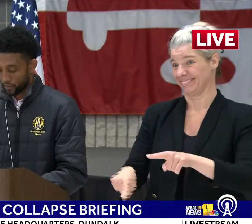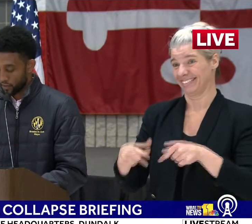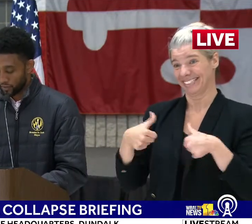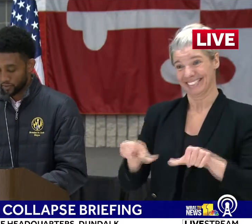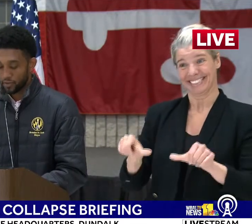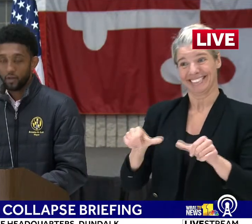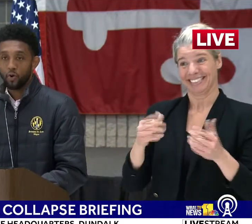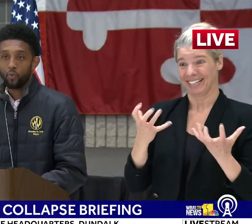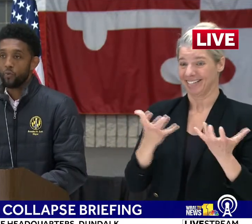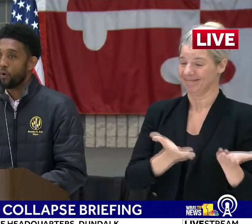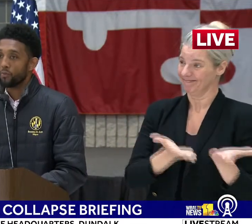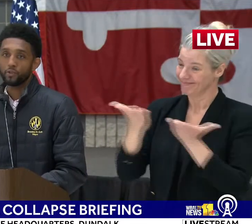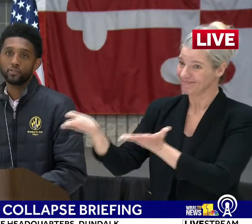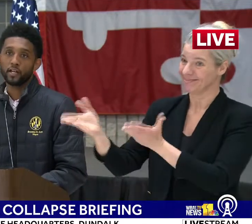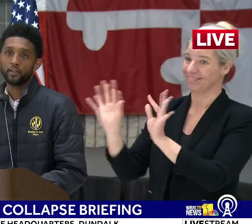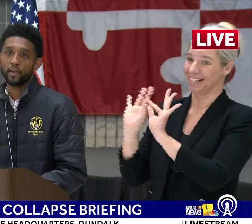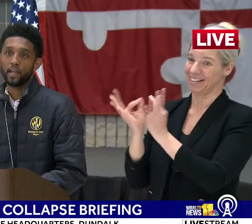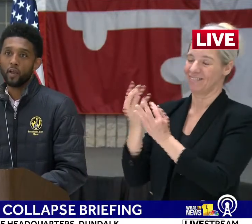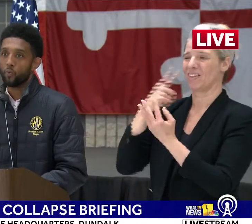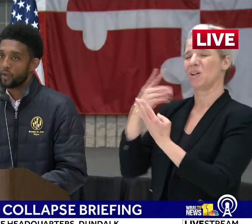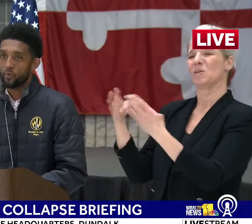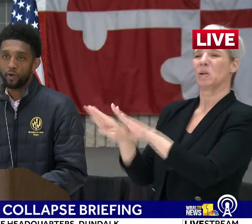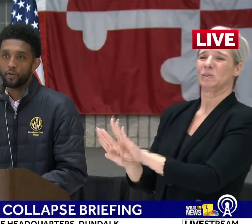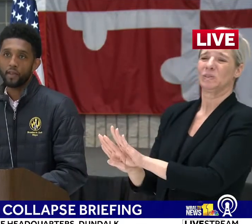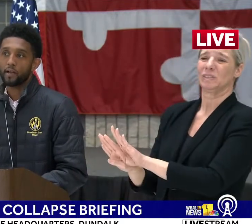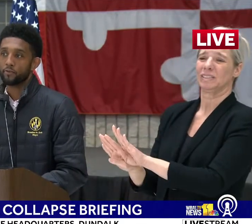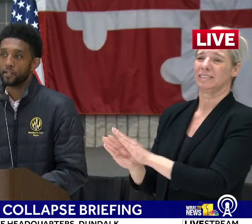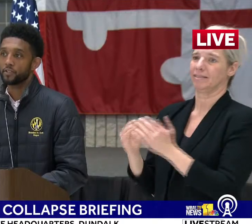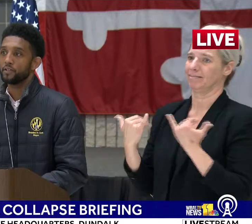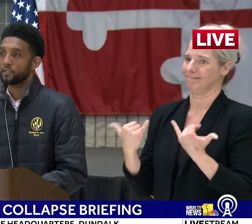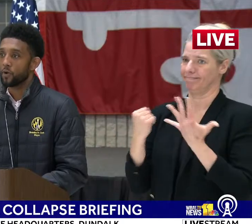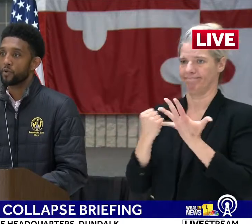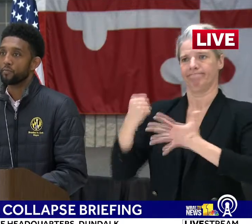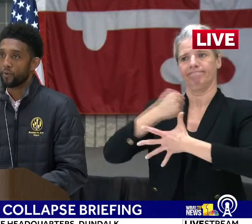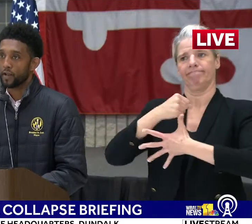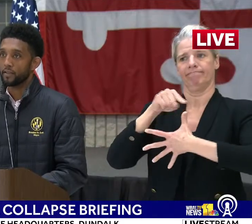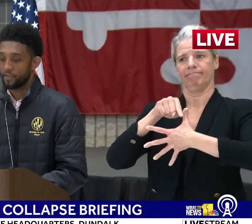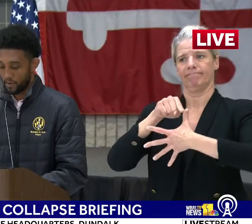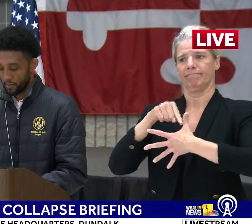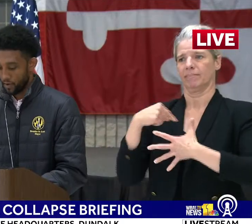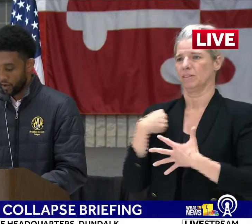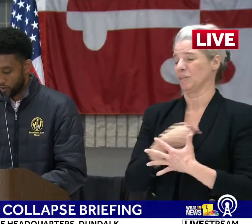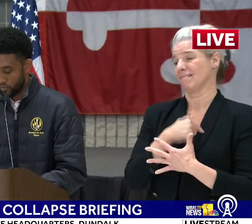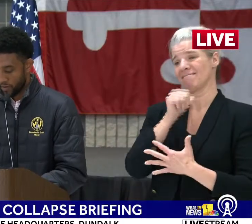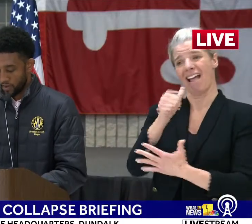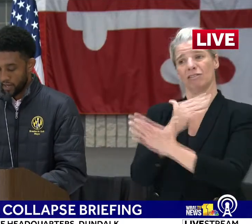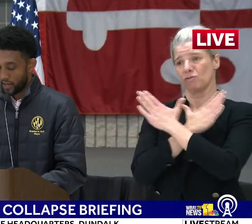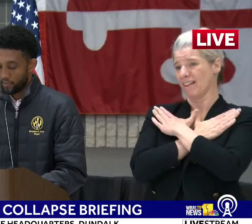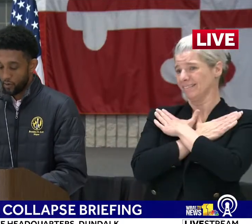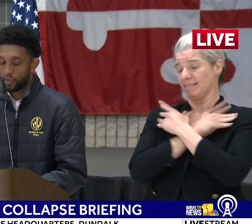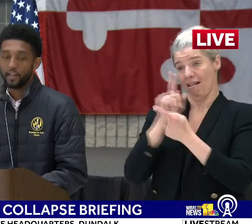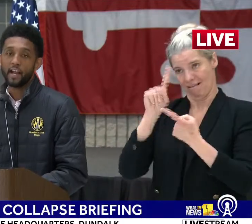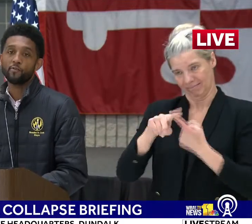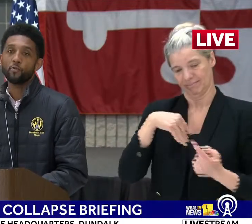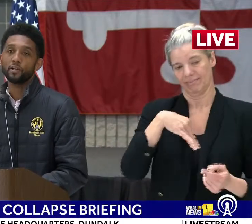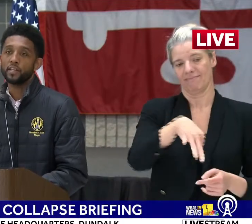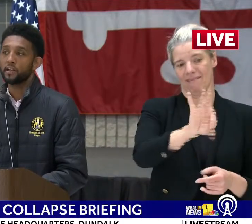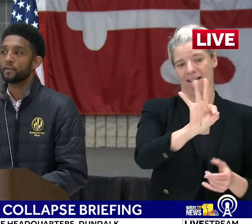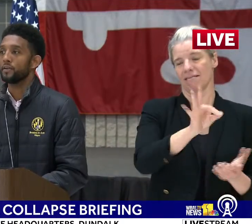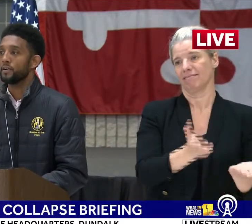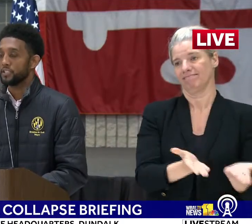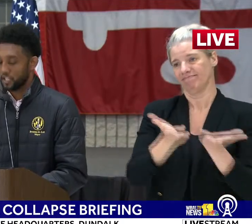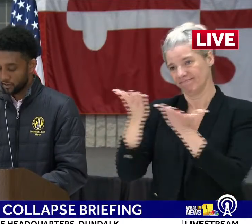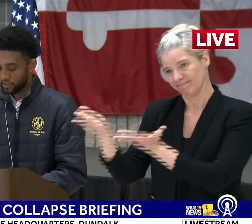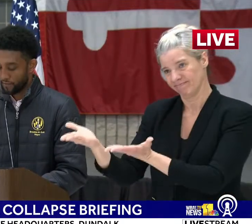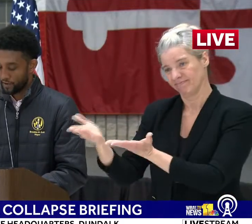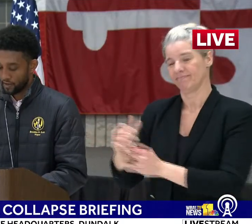returned with their families for closure. We won't lose sight of that, and we will not rest until we bring them home. And I know that